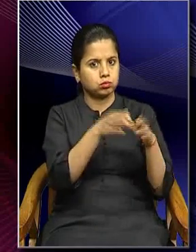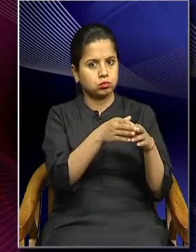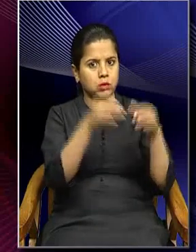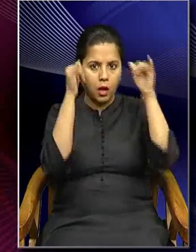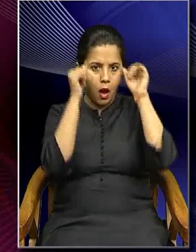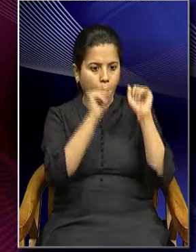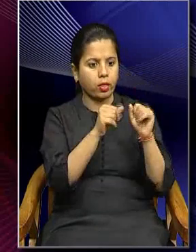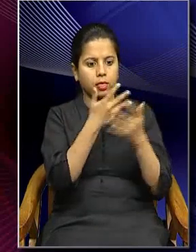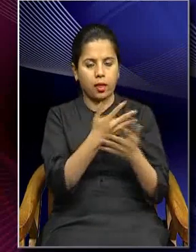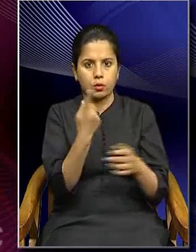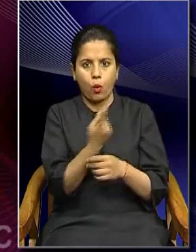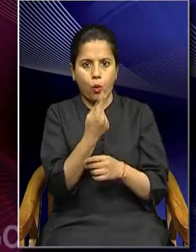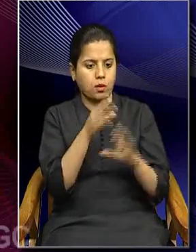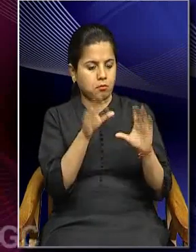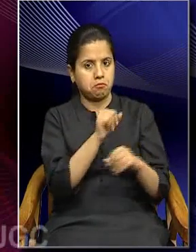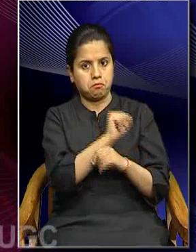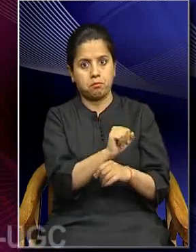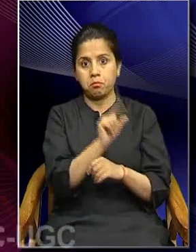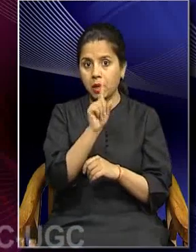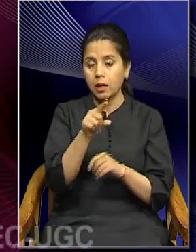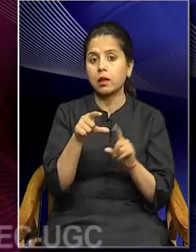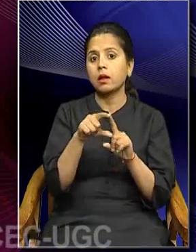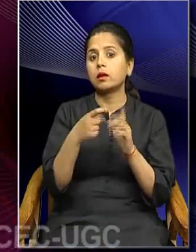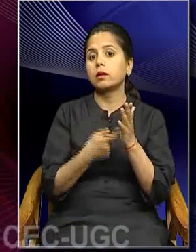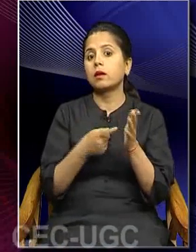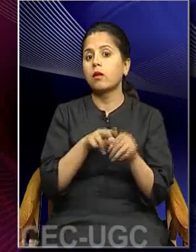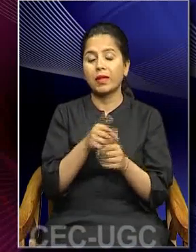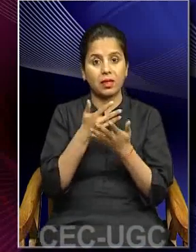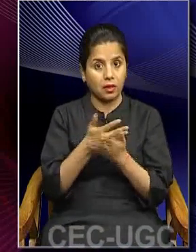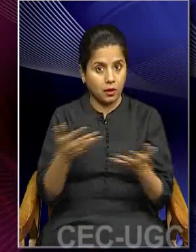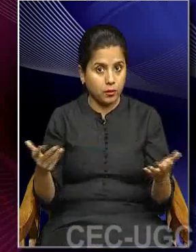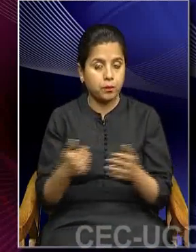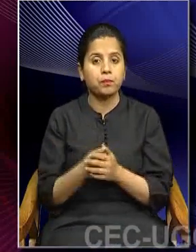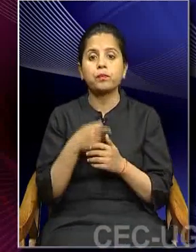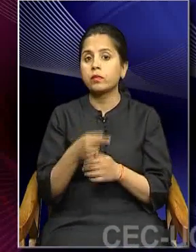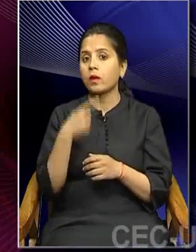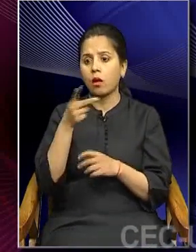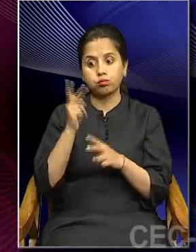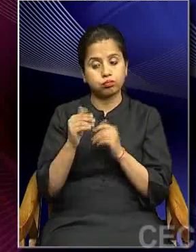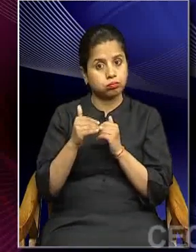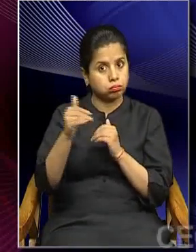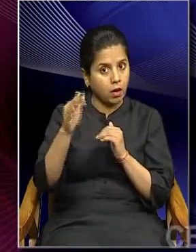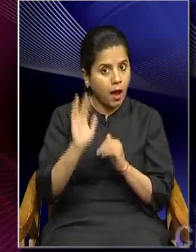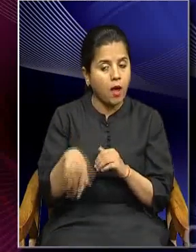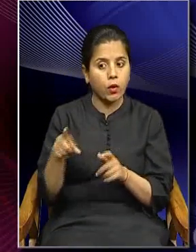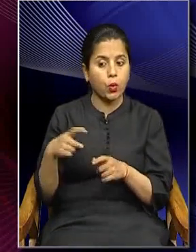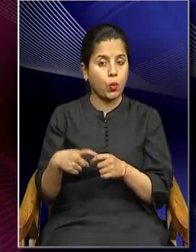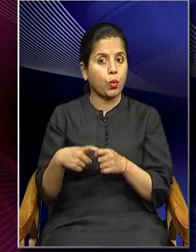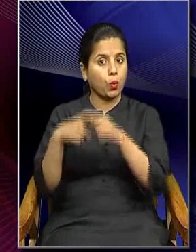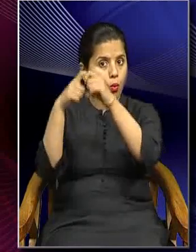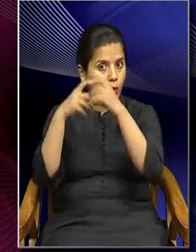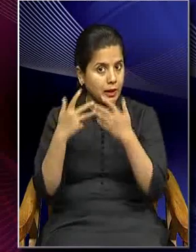particular objects, whereas dravyatva, which is substanceness, gunatva, which